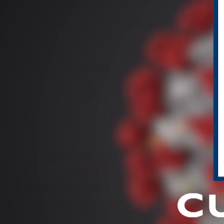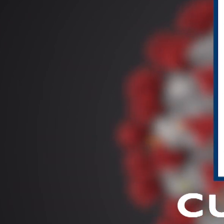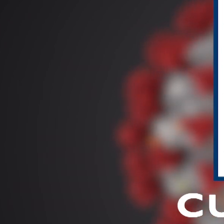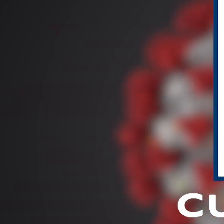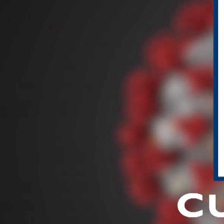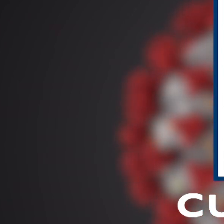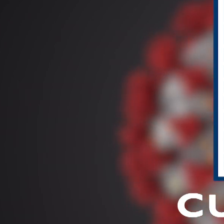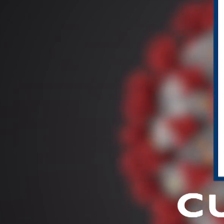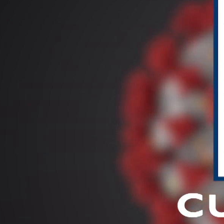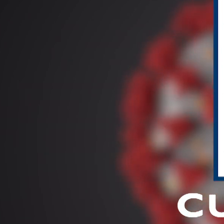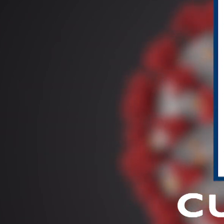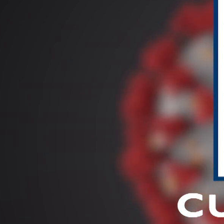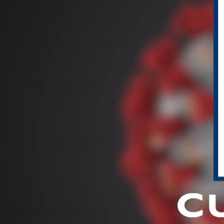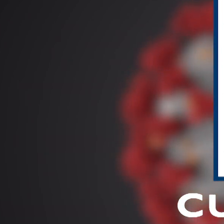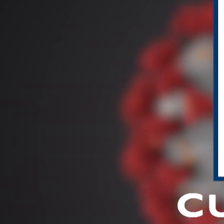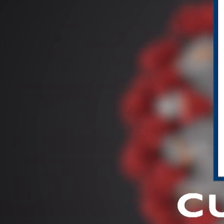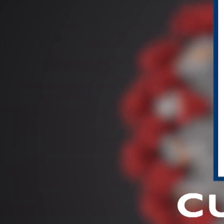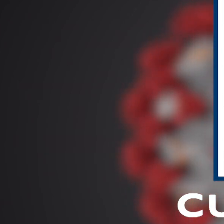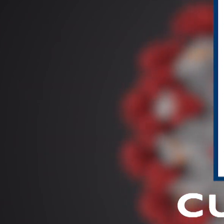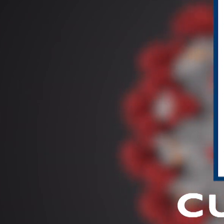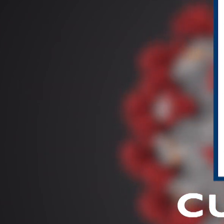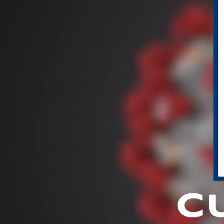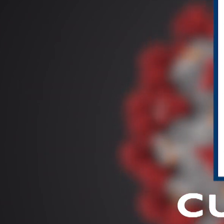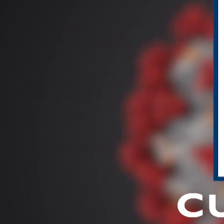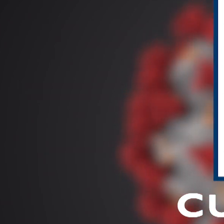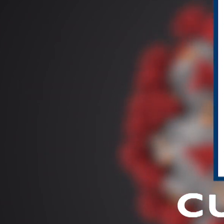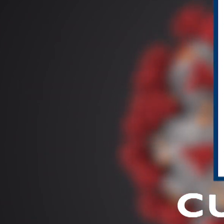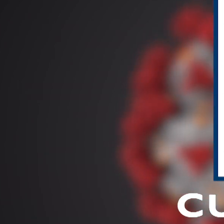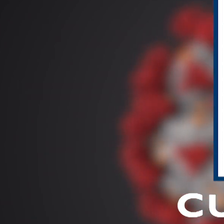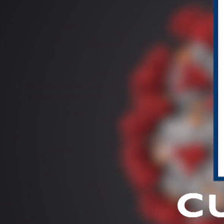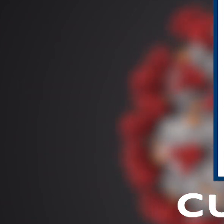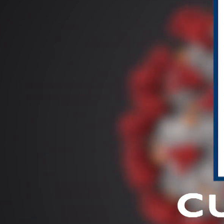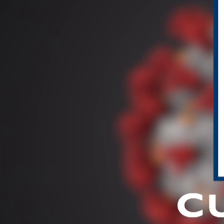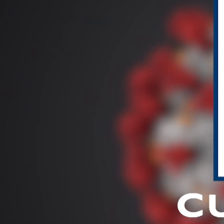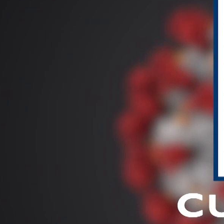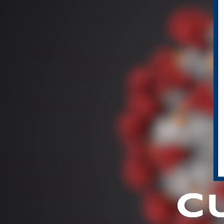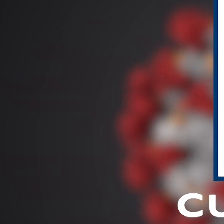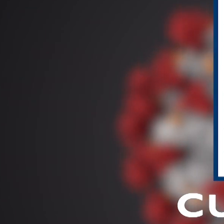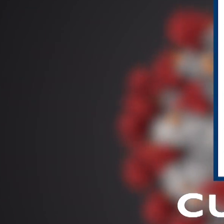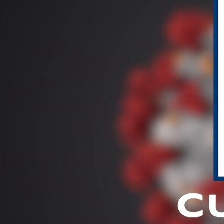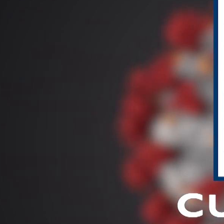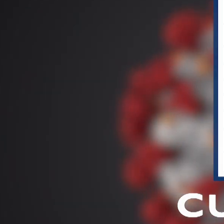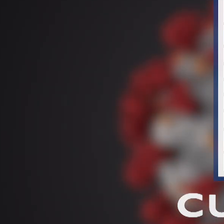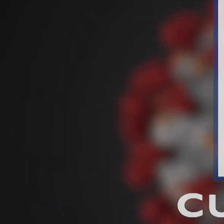pandemic in Cupertino, please visit cupertino.org/coronavirus.